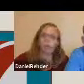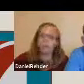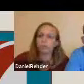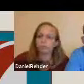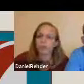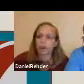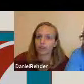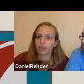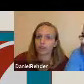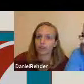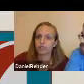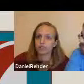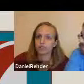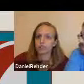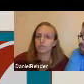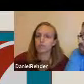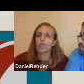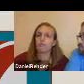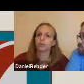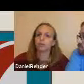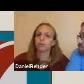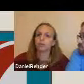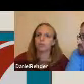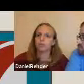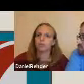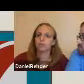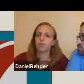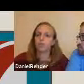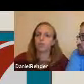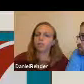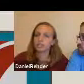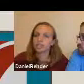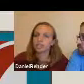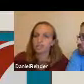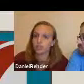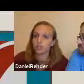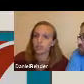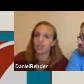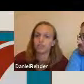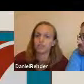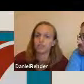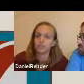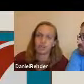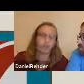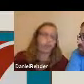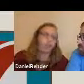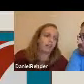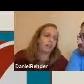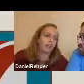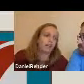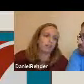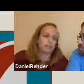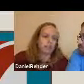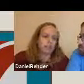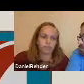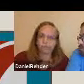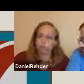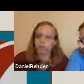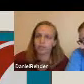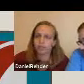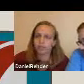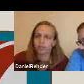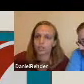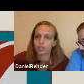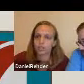So while we were there, there's a number of people who are working in sign languages. Many of them are deaf, and we were able to